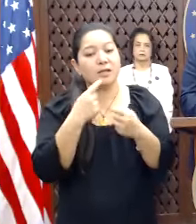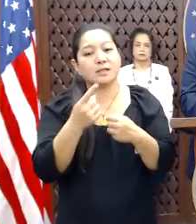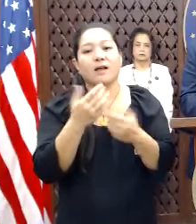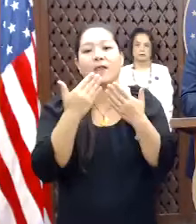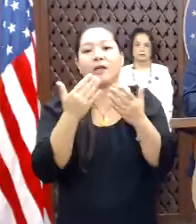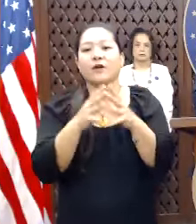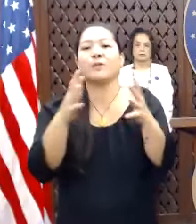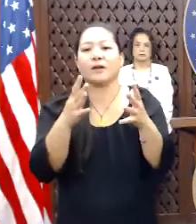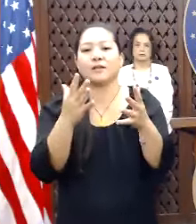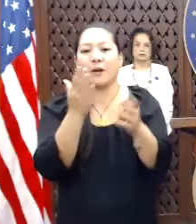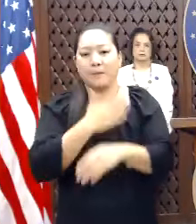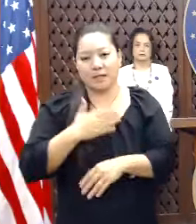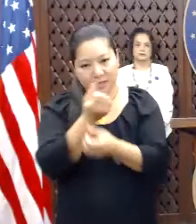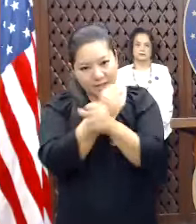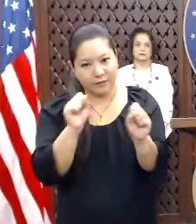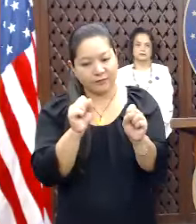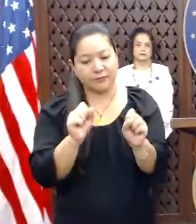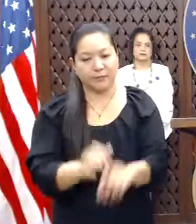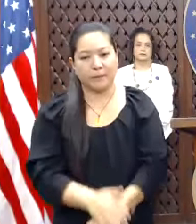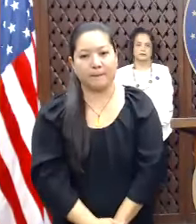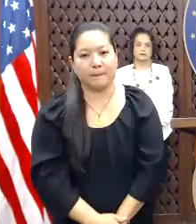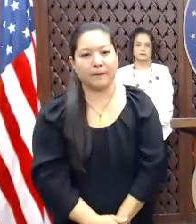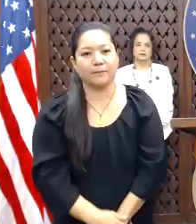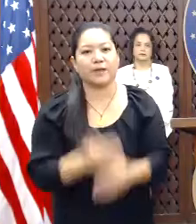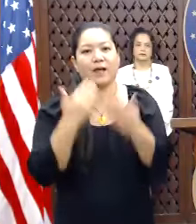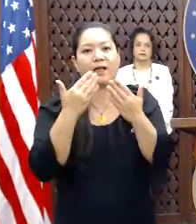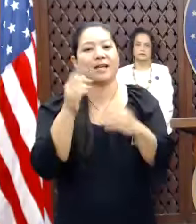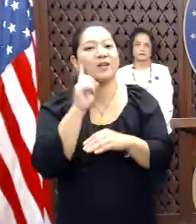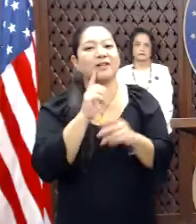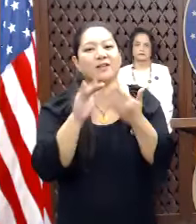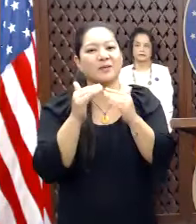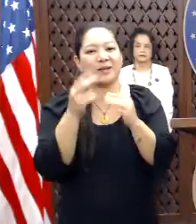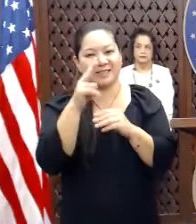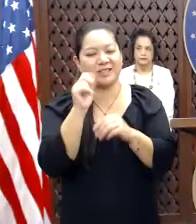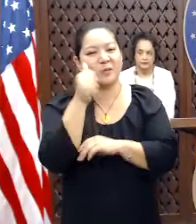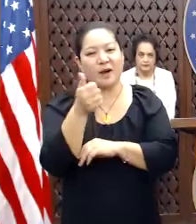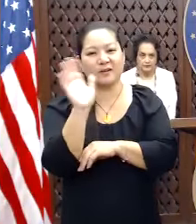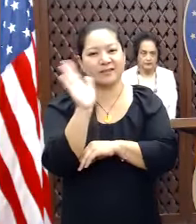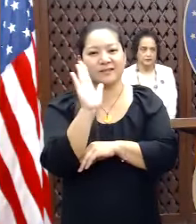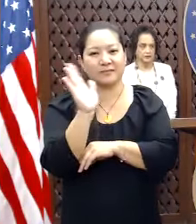very much, and please be safe. Thank you, everybody. We'll see you again tomorrow.